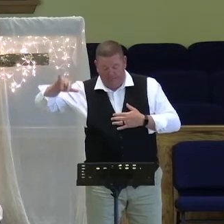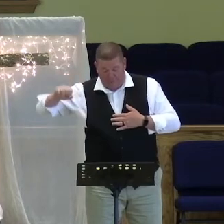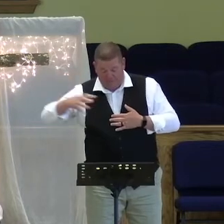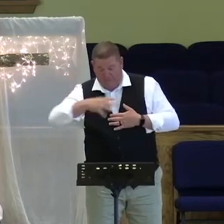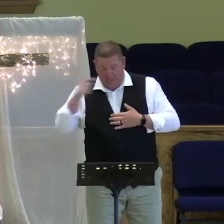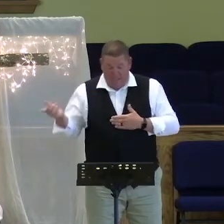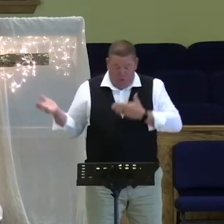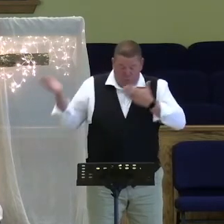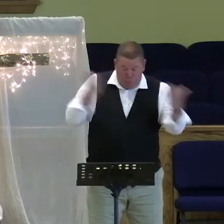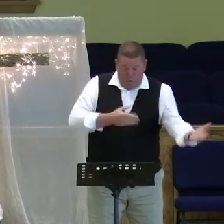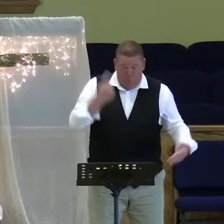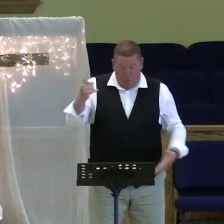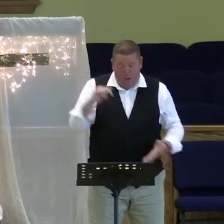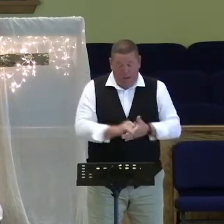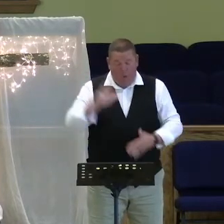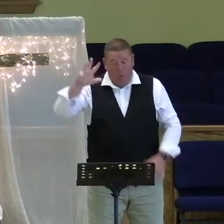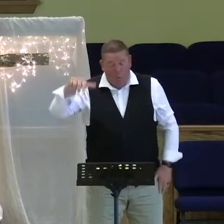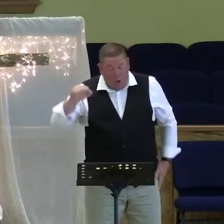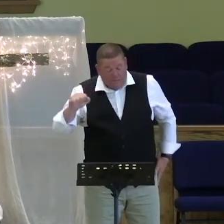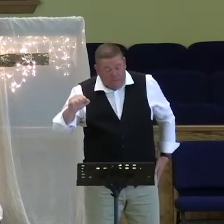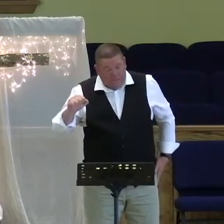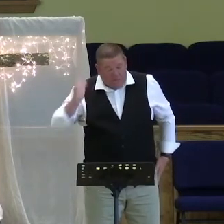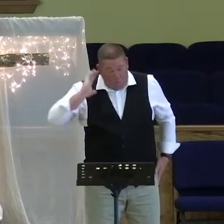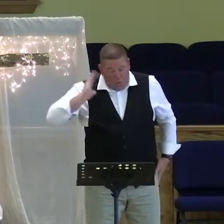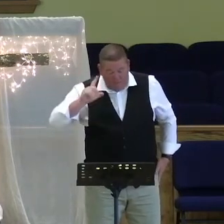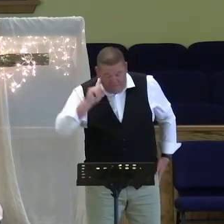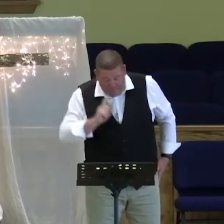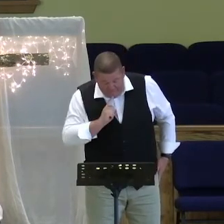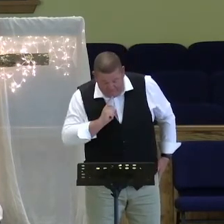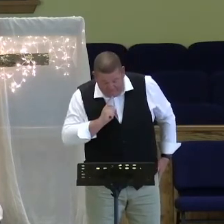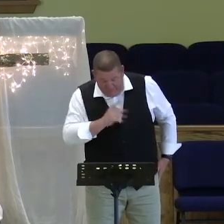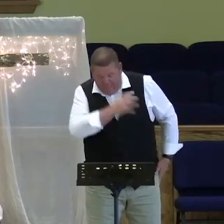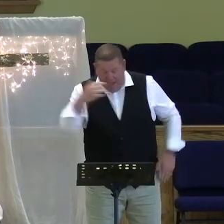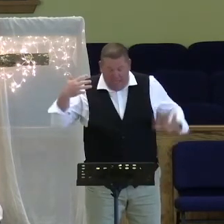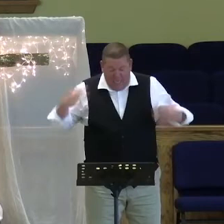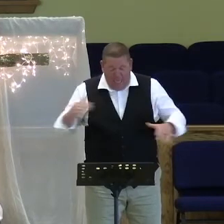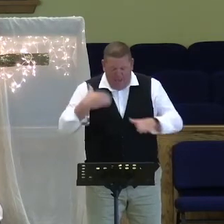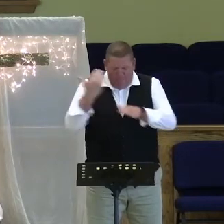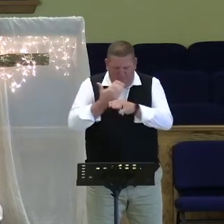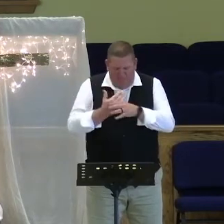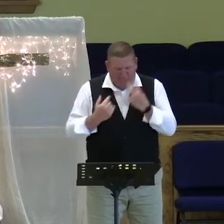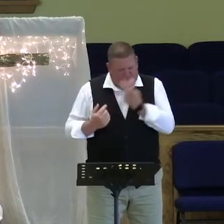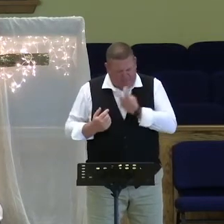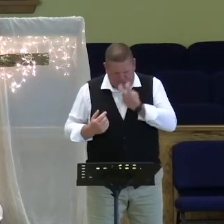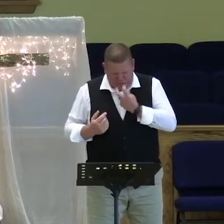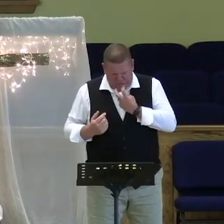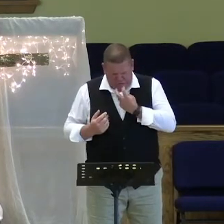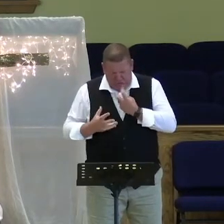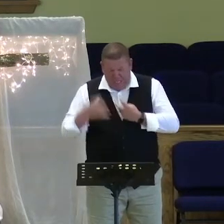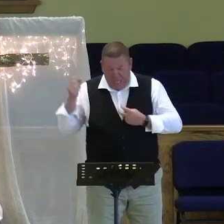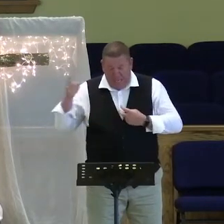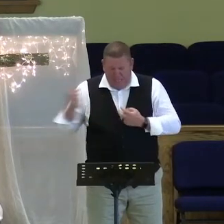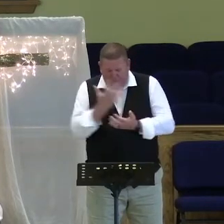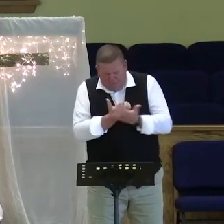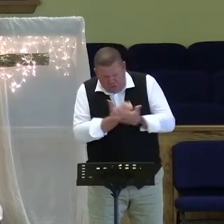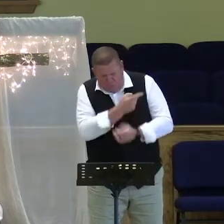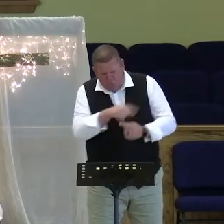Decapolis. And they bring unto him one that was deaf and had an impediment in his speech. And